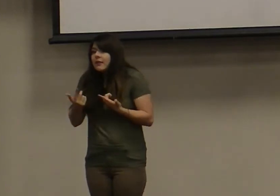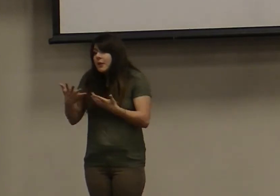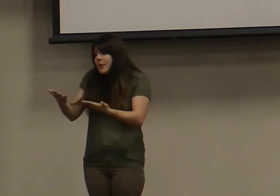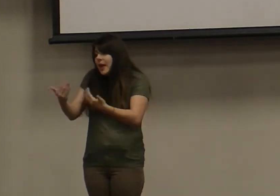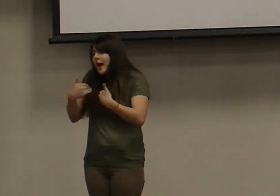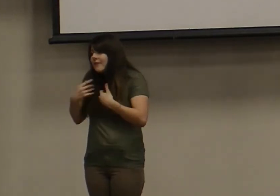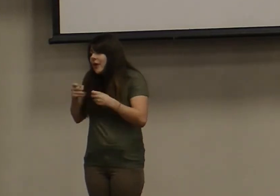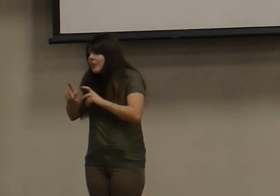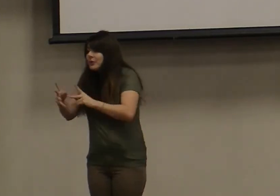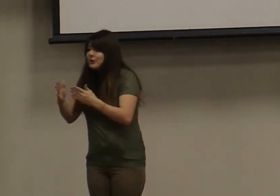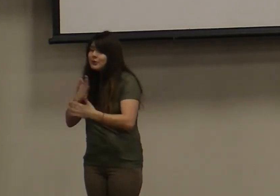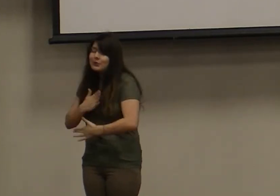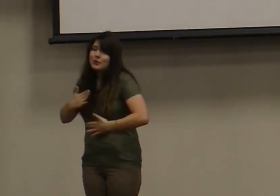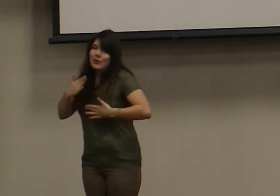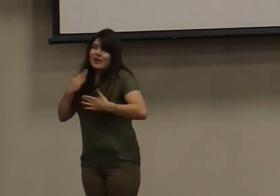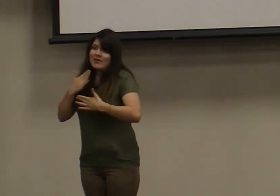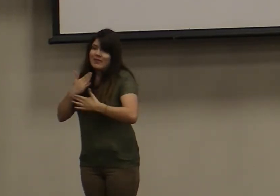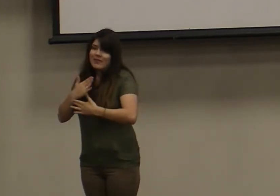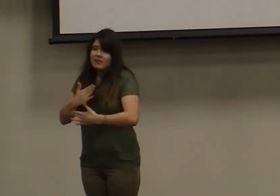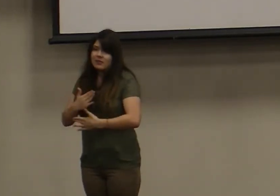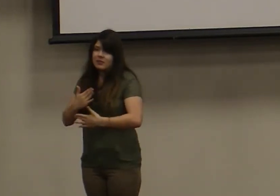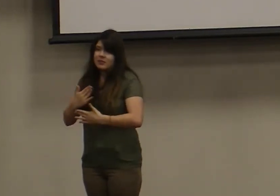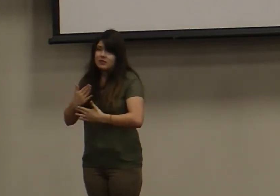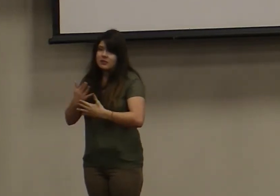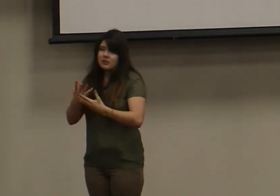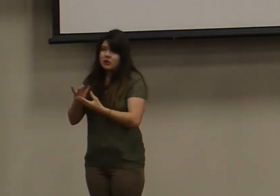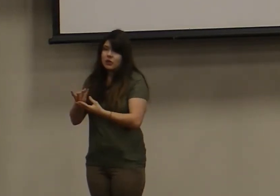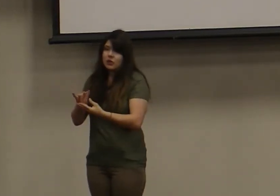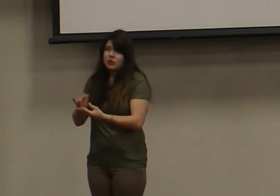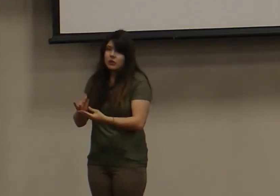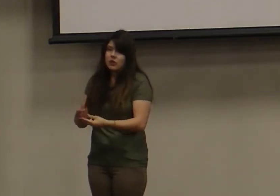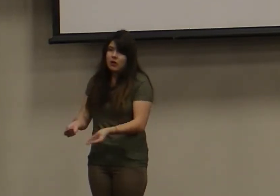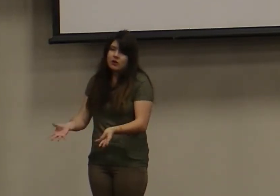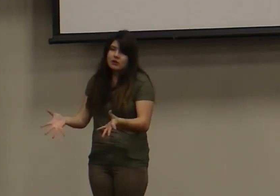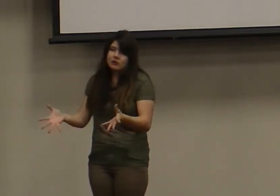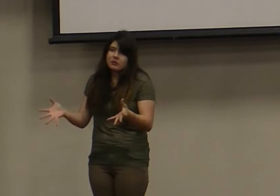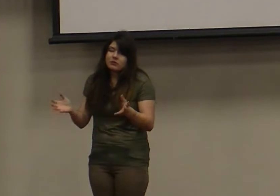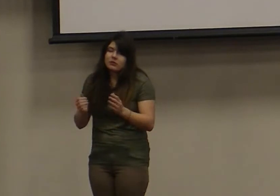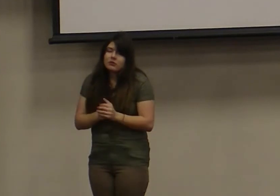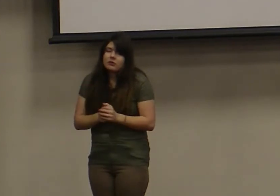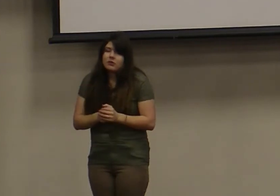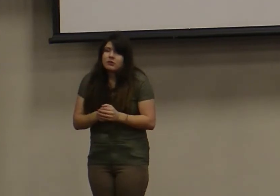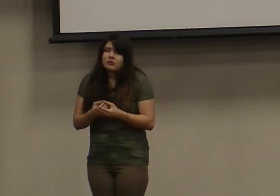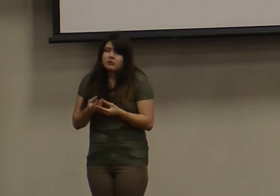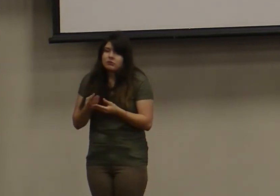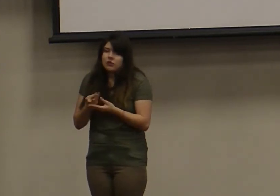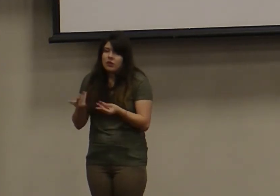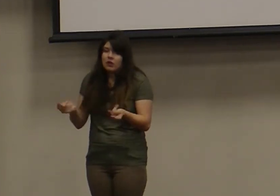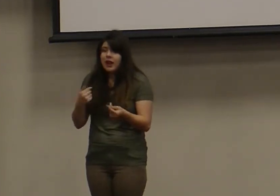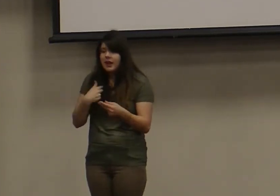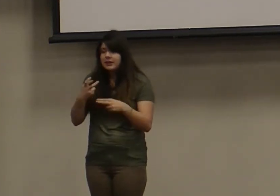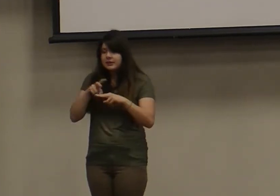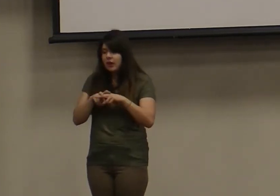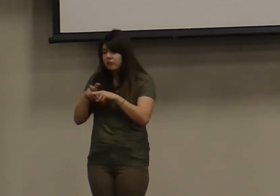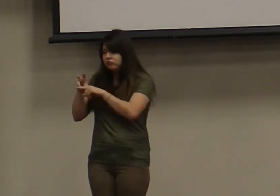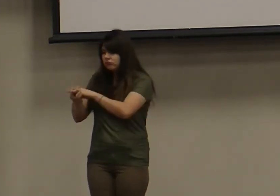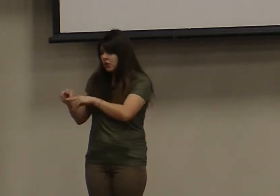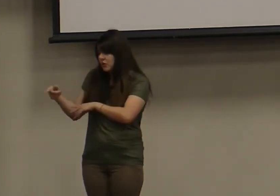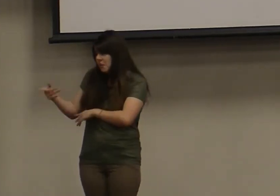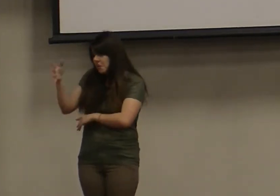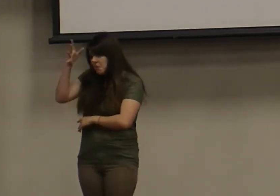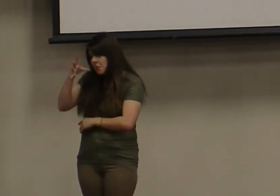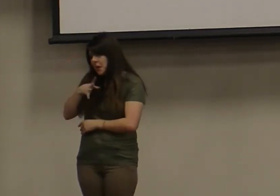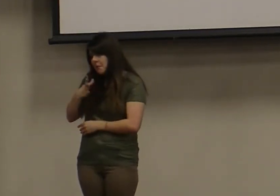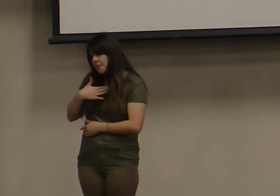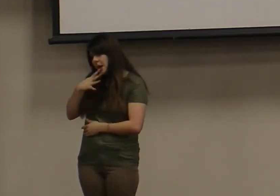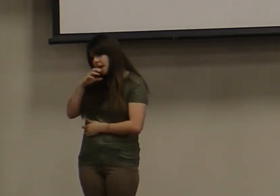to enjoy life, it's gone. I sat beside a man my age at that